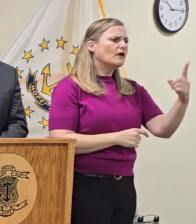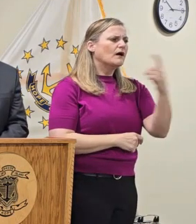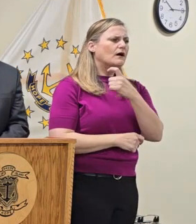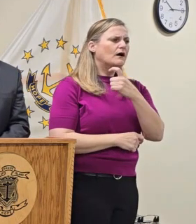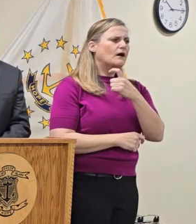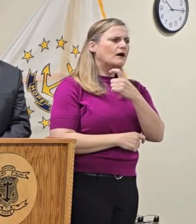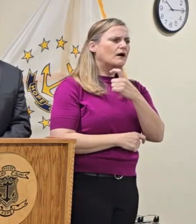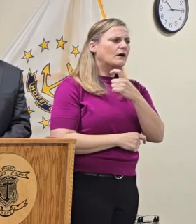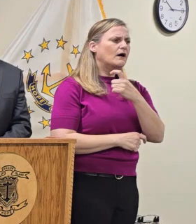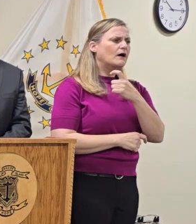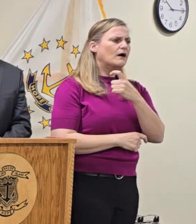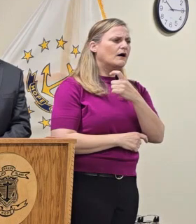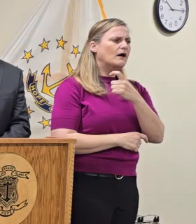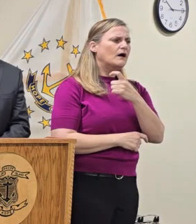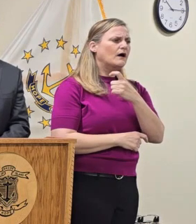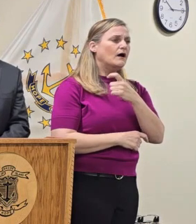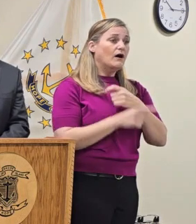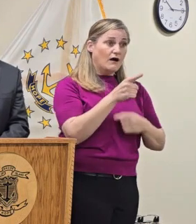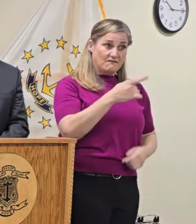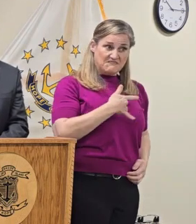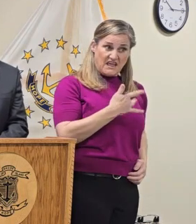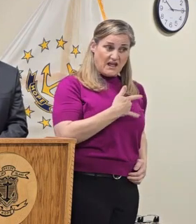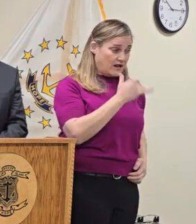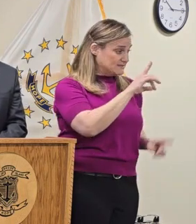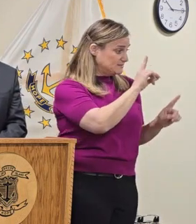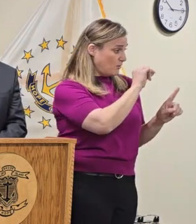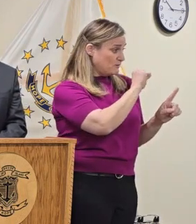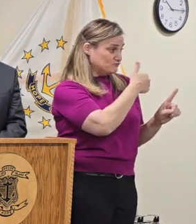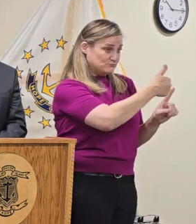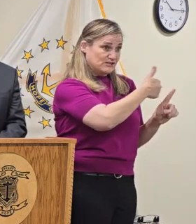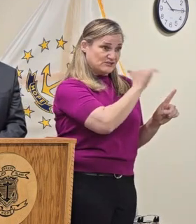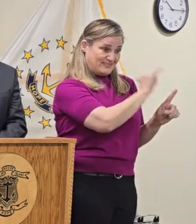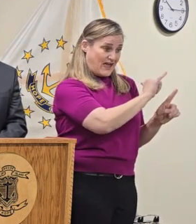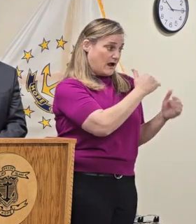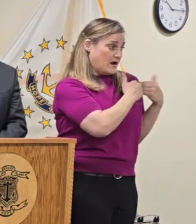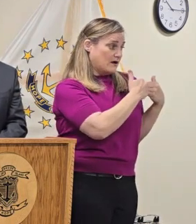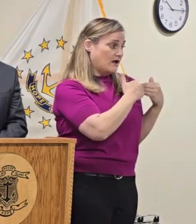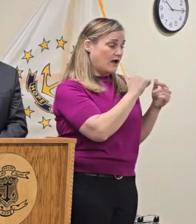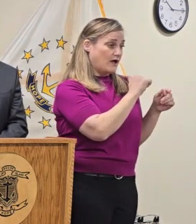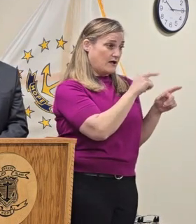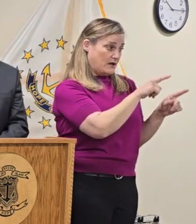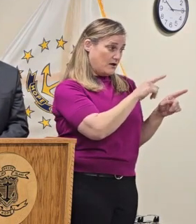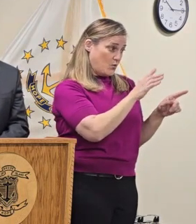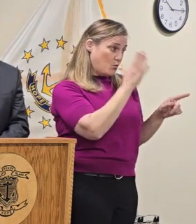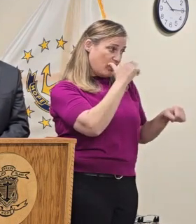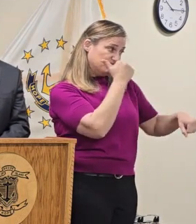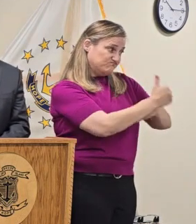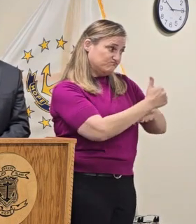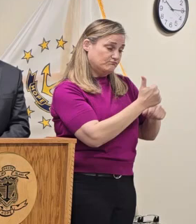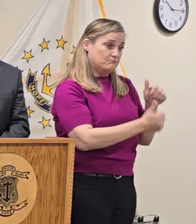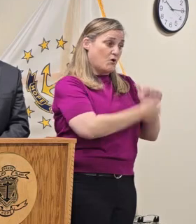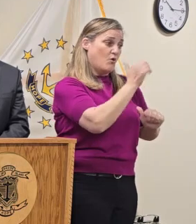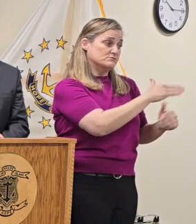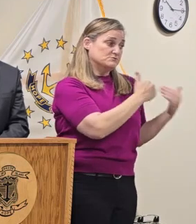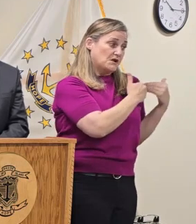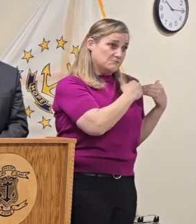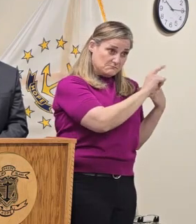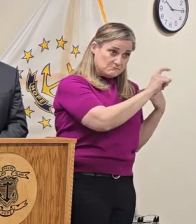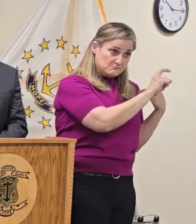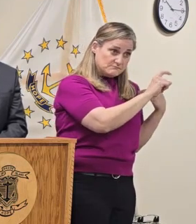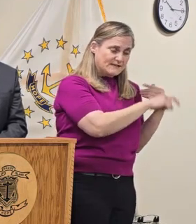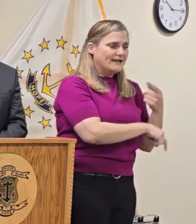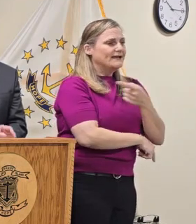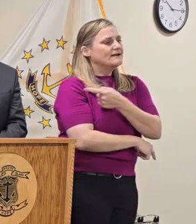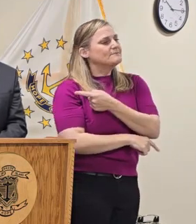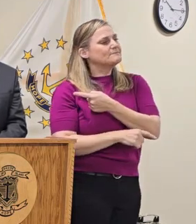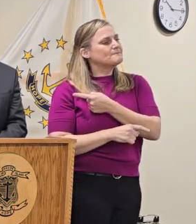Director Alvey or anyone at the DOT who was responsible for maintaining this bridge over the past how many years? So on the legal process,